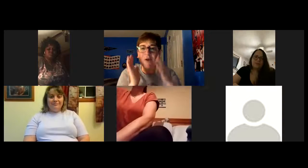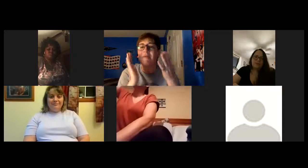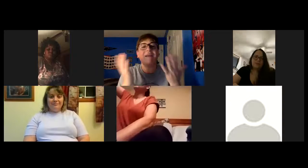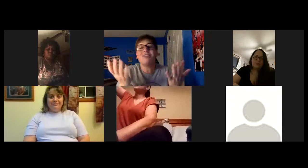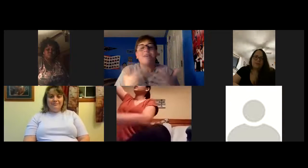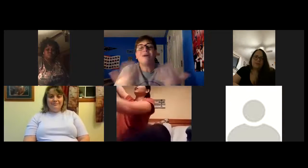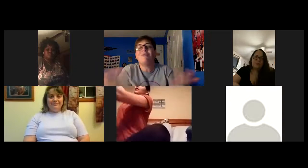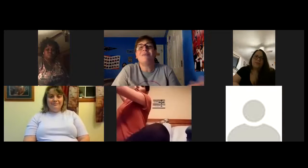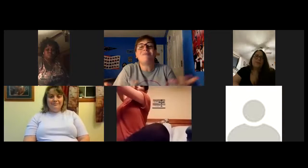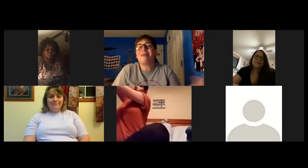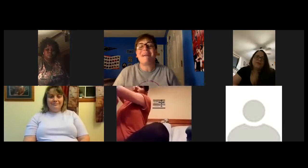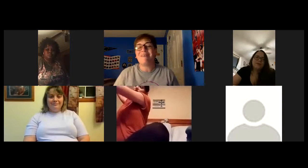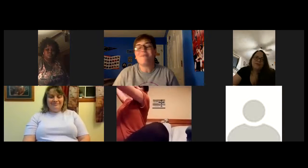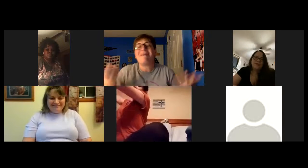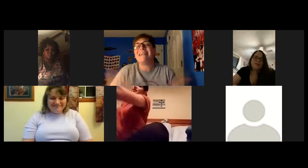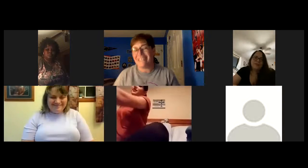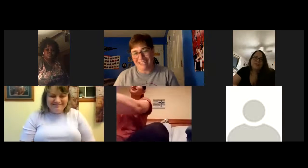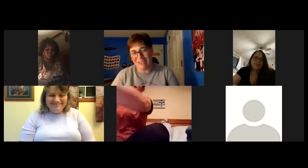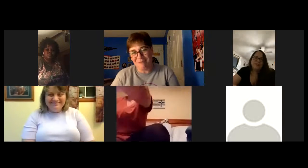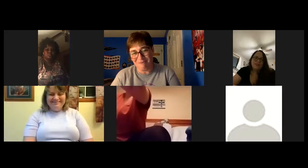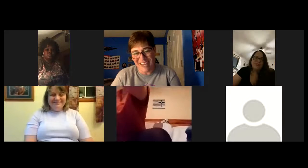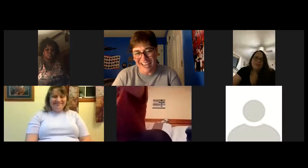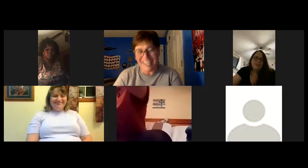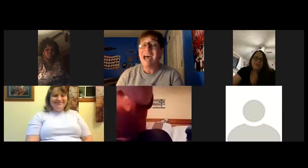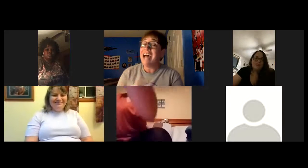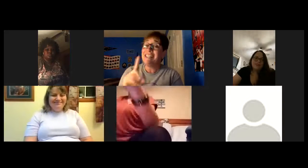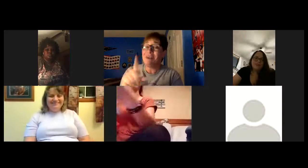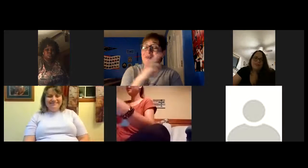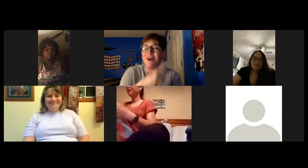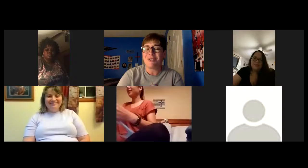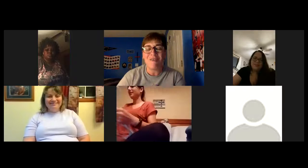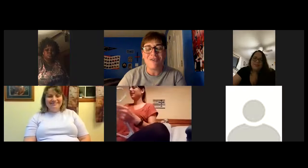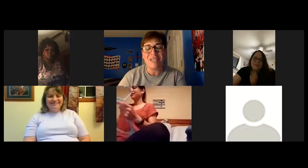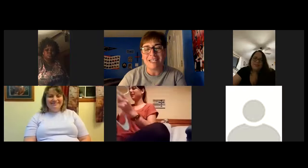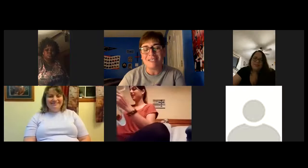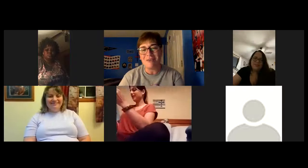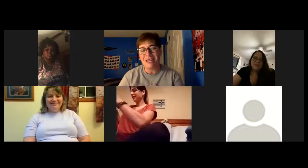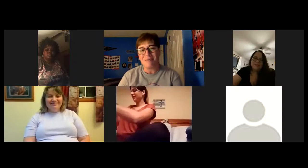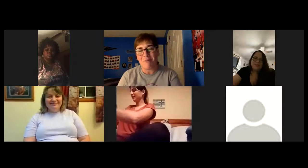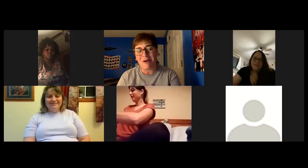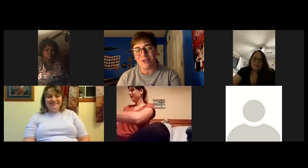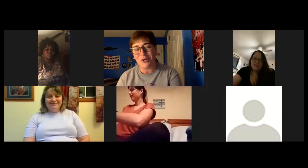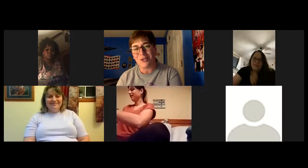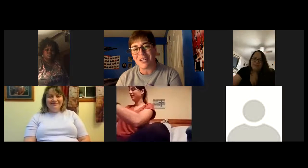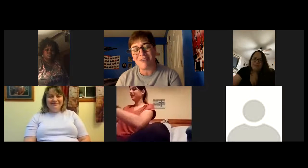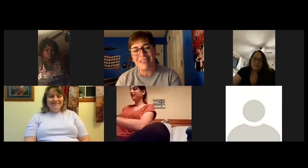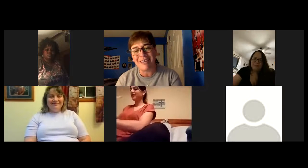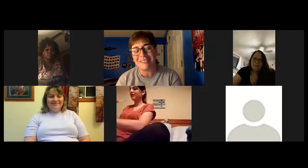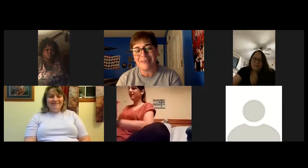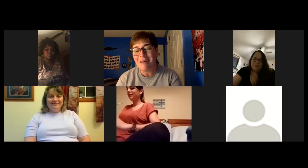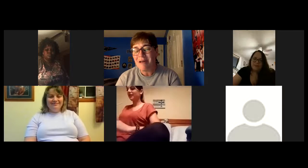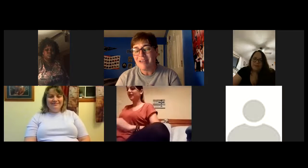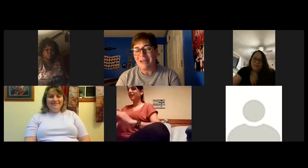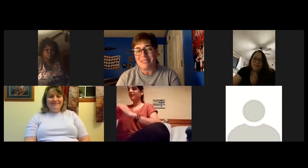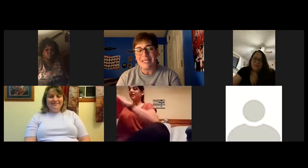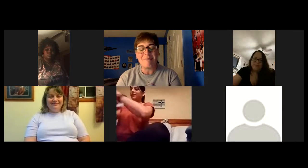It's like, oh my, Jake, what am I going to say to Jake? I did go talk to a few ladies though and let them know about our church and everything.